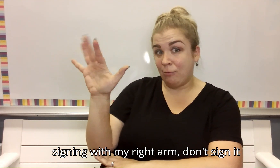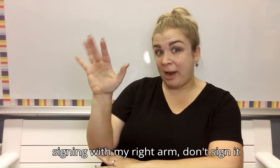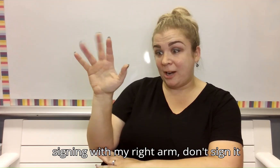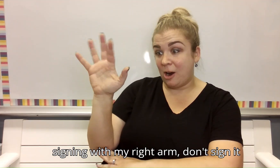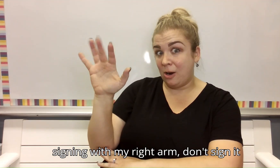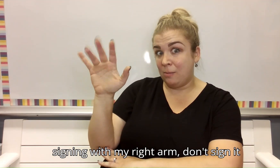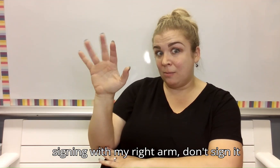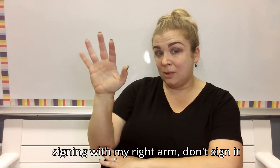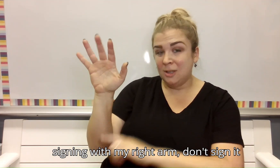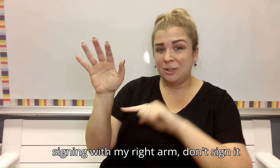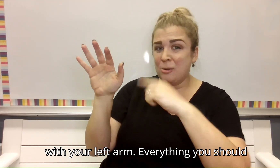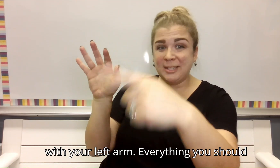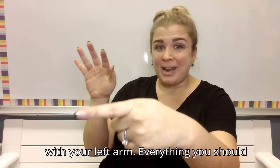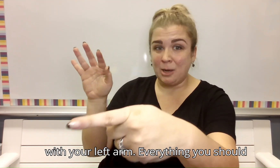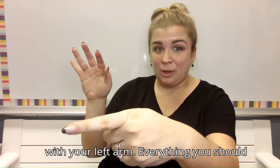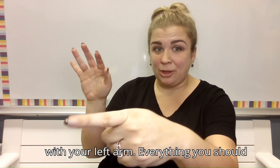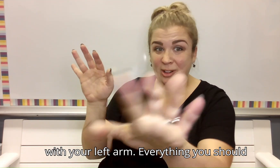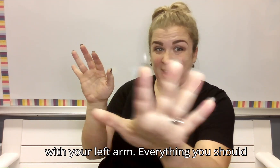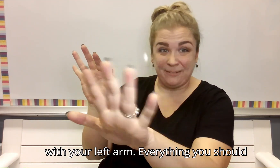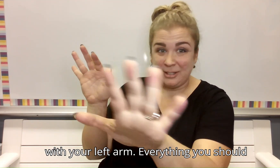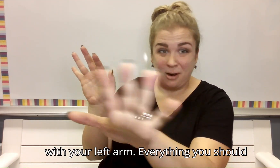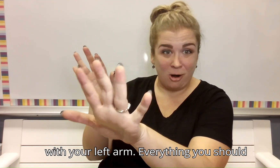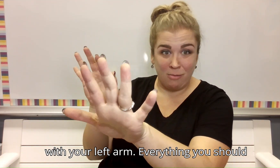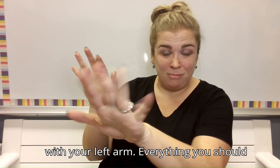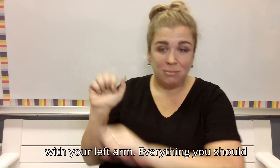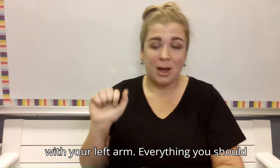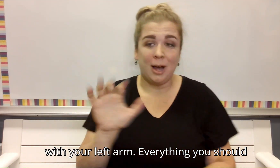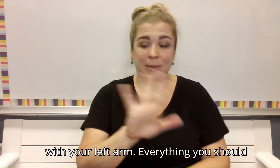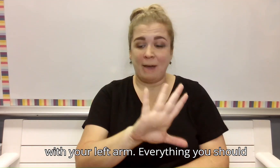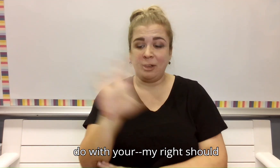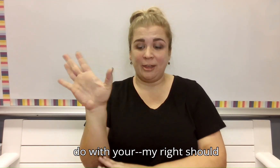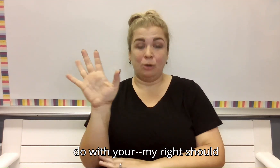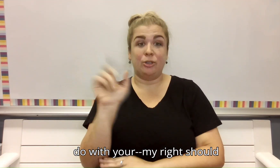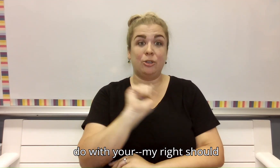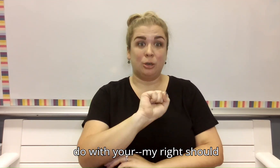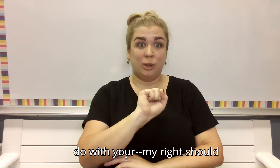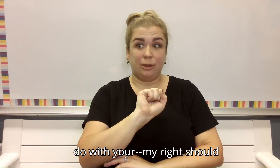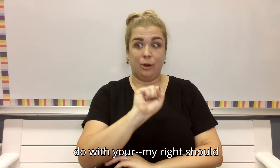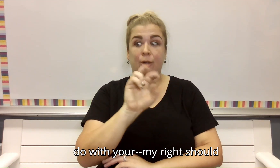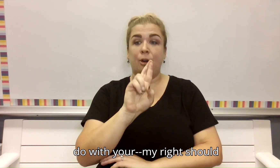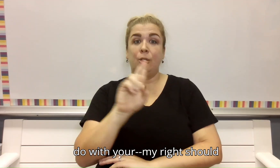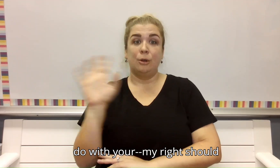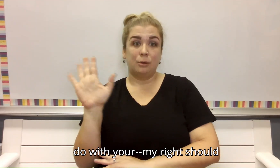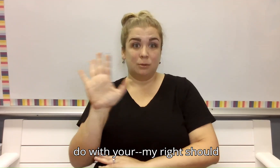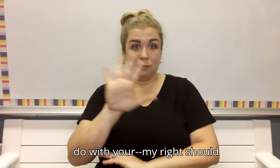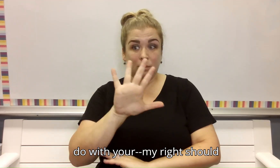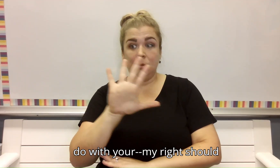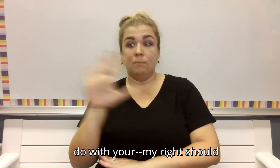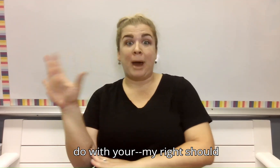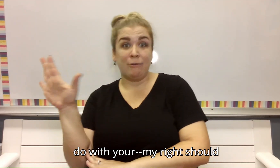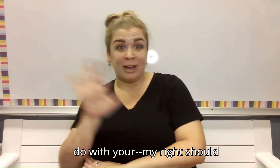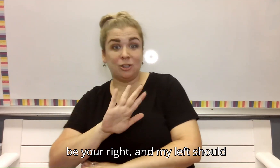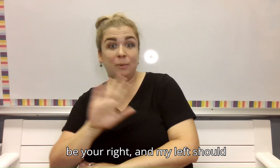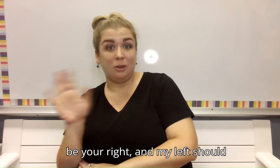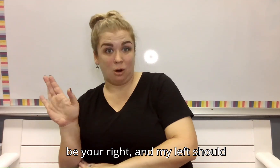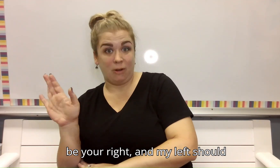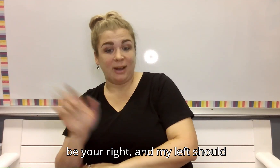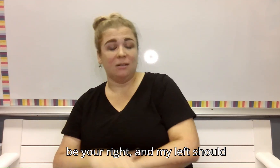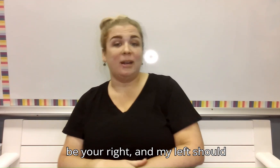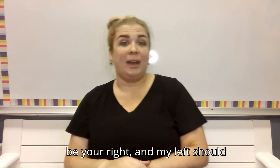right arm, don't sign it with your left arm. Everything you should do with my right should be your right, and